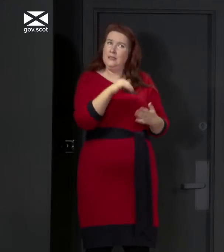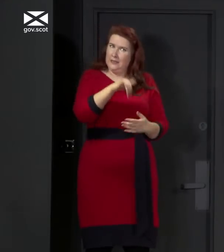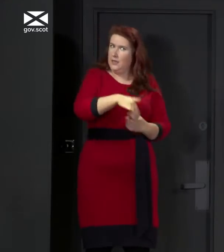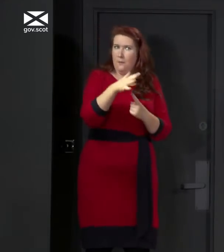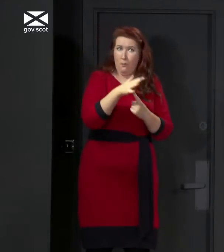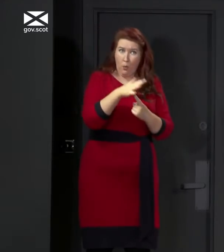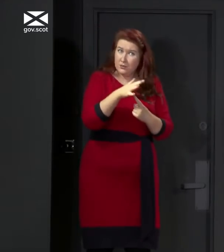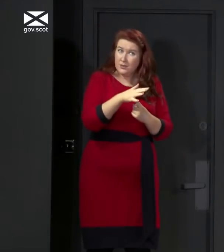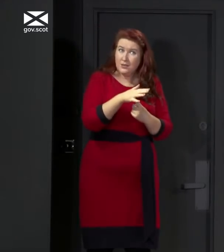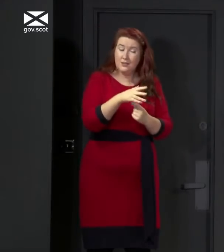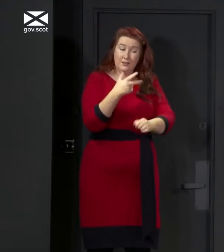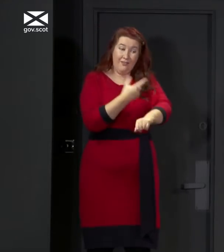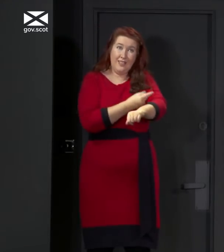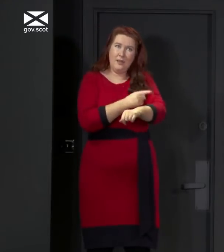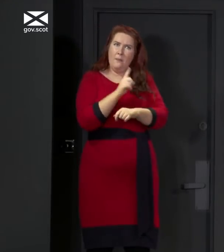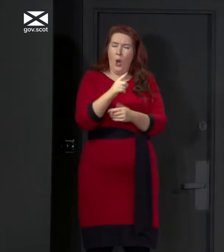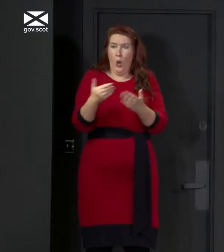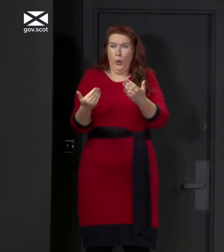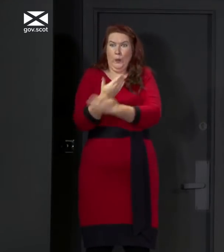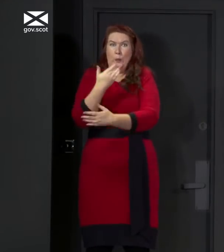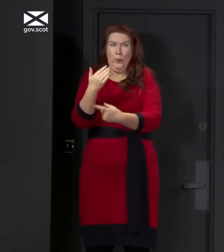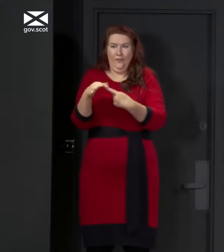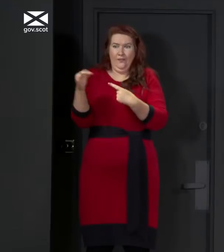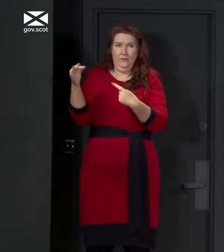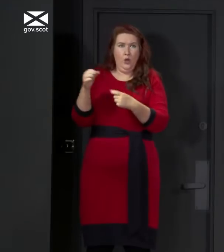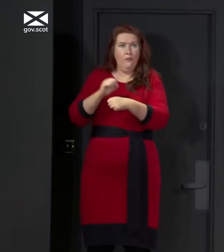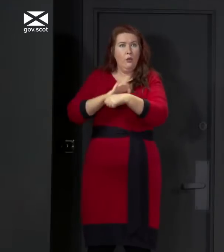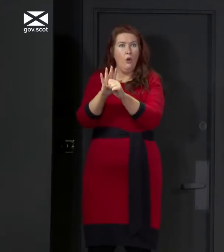important. But because this new variant is spreading so much